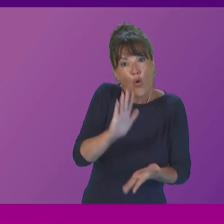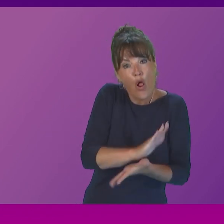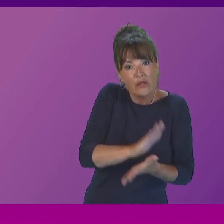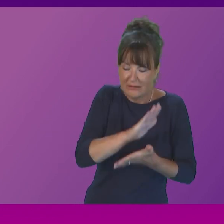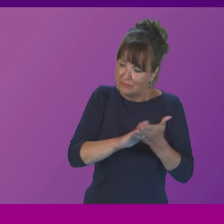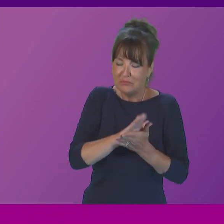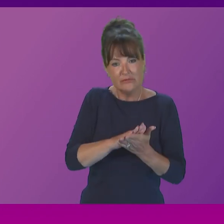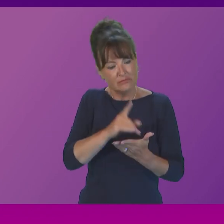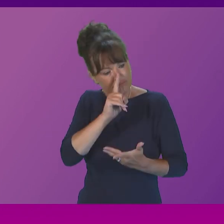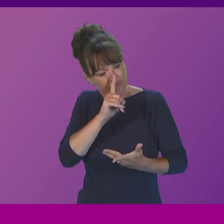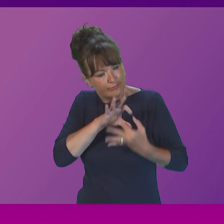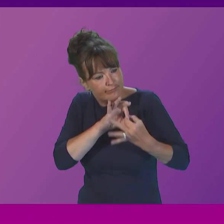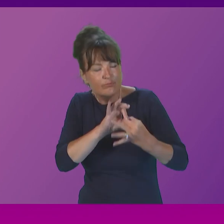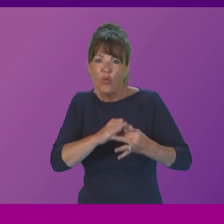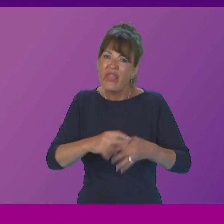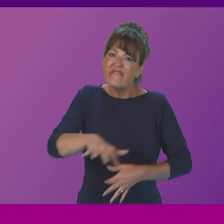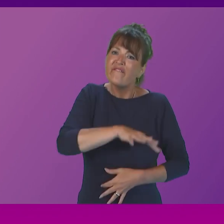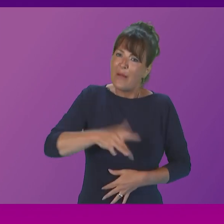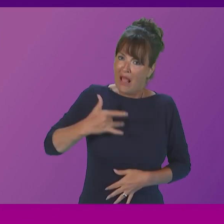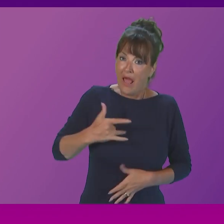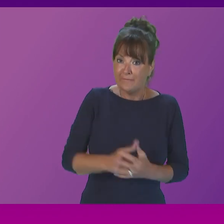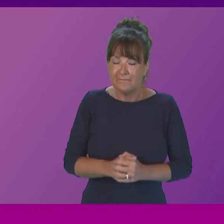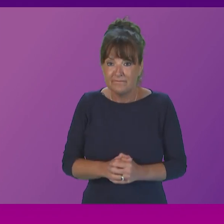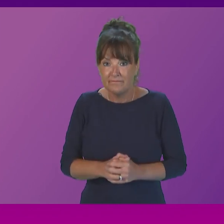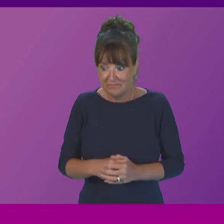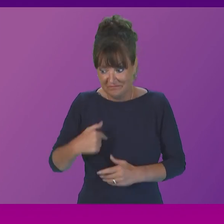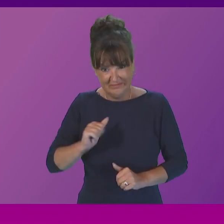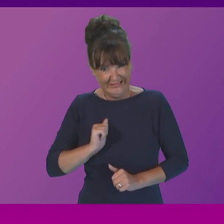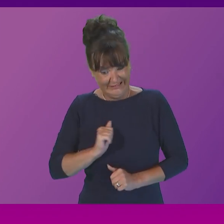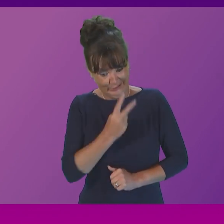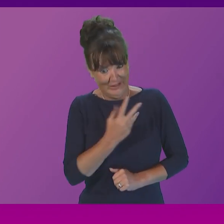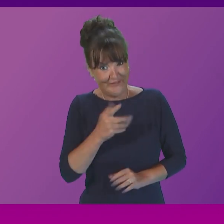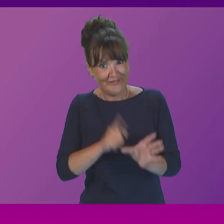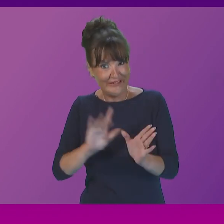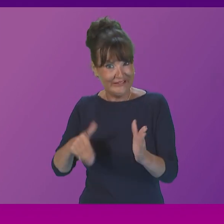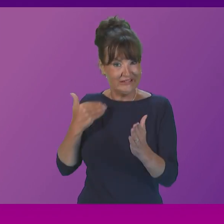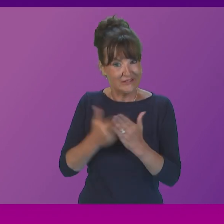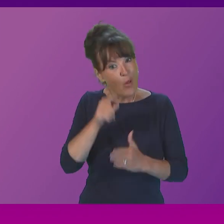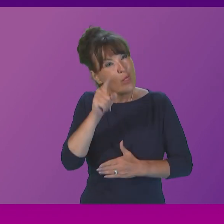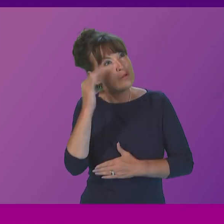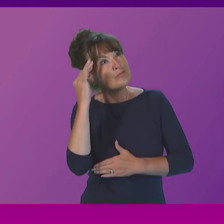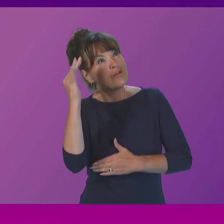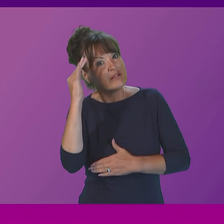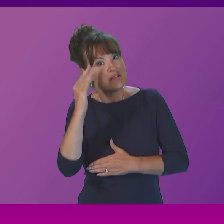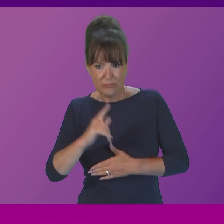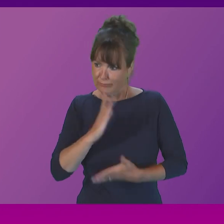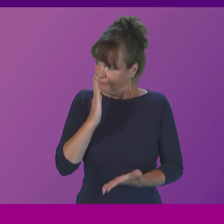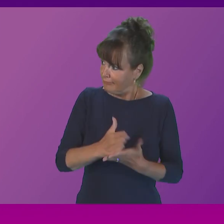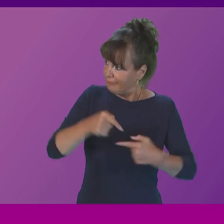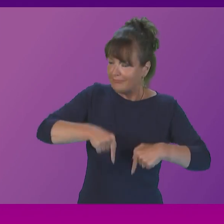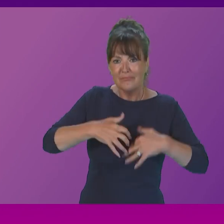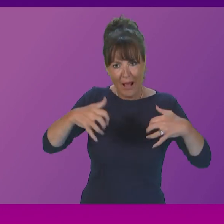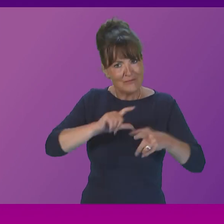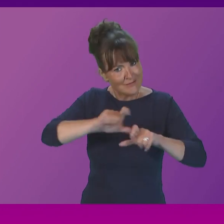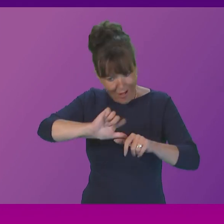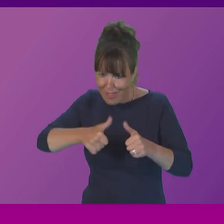family life, as far as possible. But almost 25 years on, those founding principles continue to underpin the work of